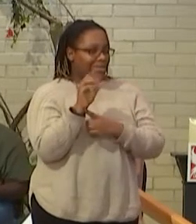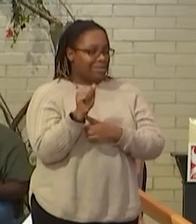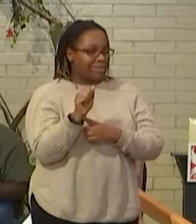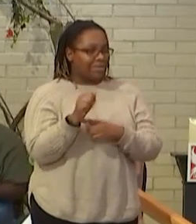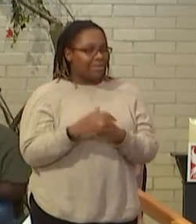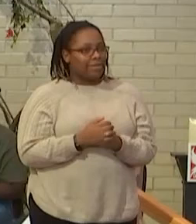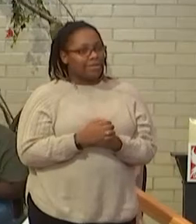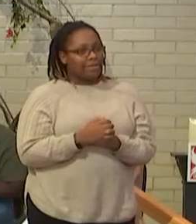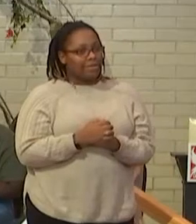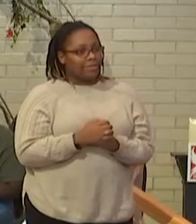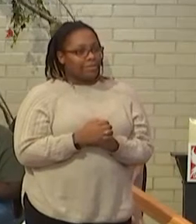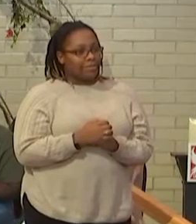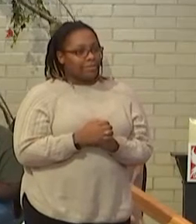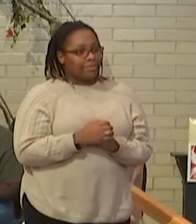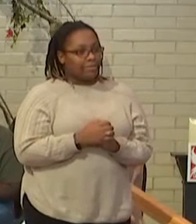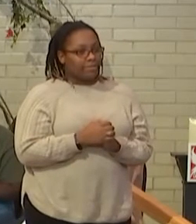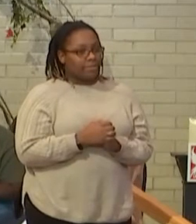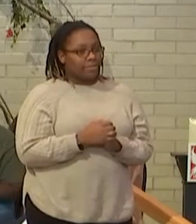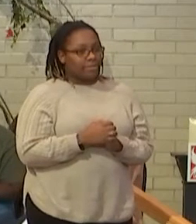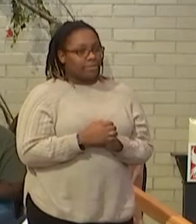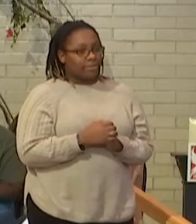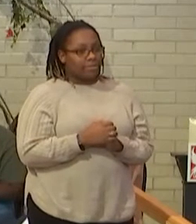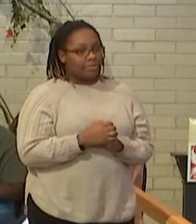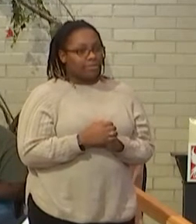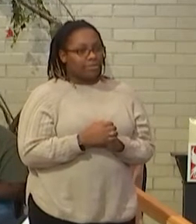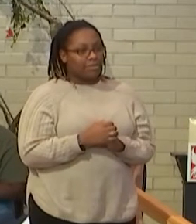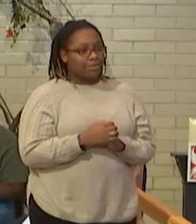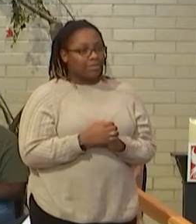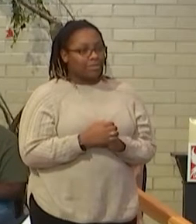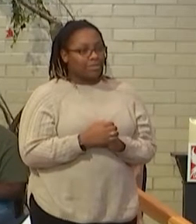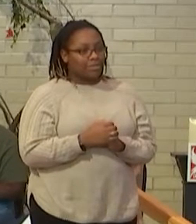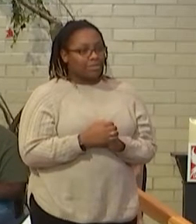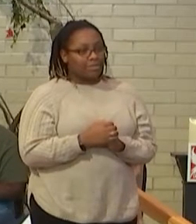If you haven't seen that clip, be warned.